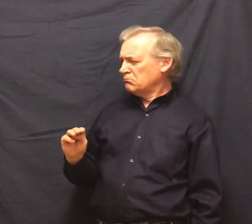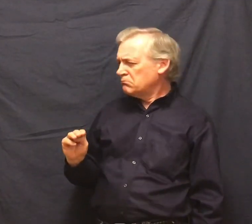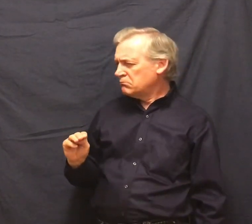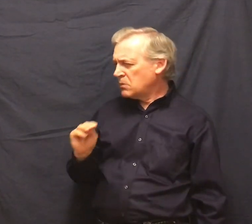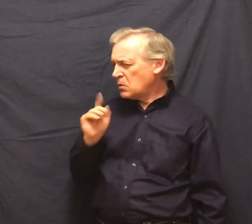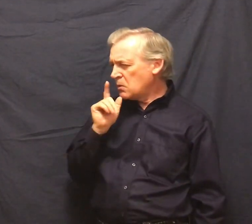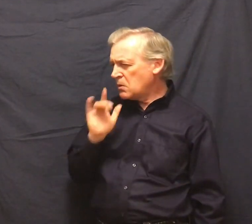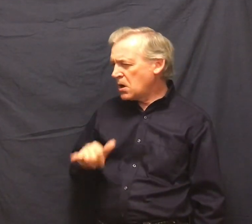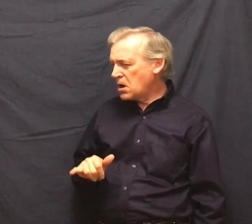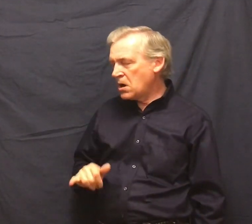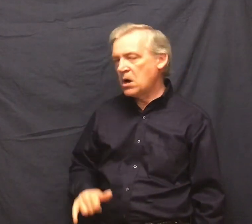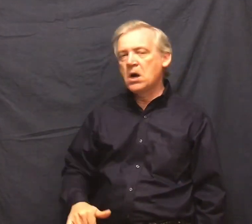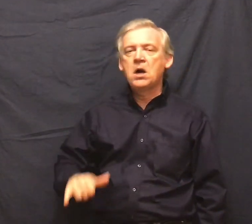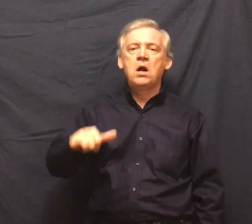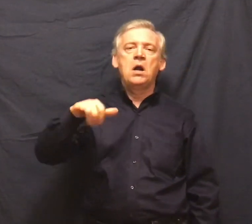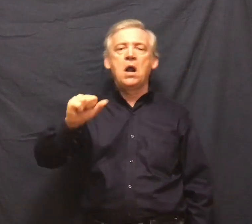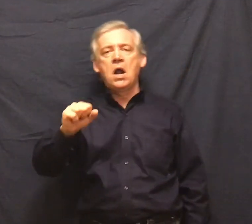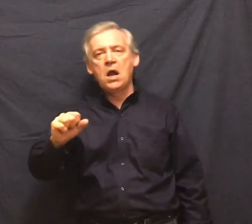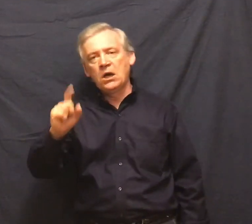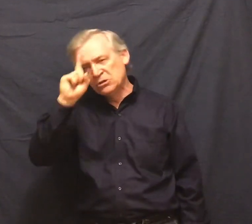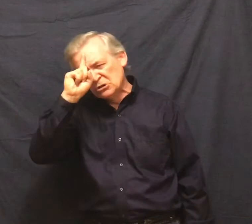Yeah, big tall Skinner. You'll see him at dinner.